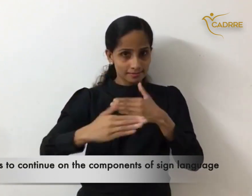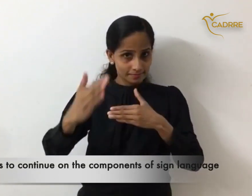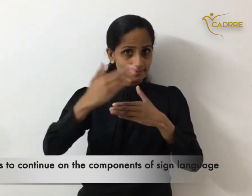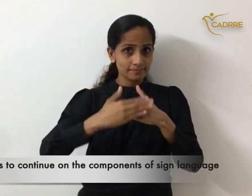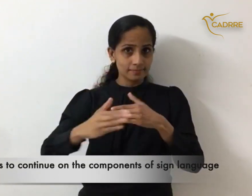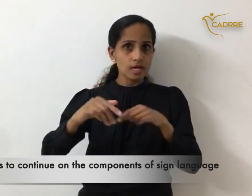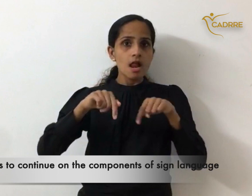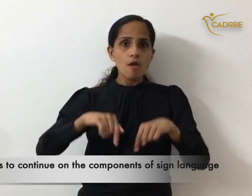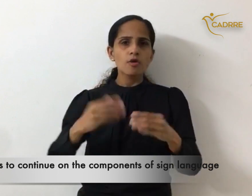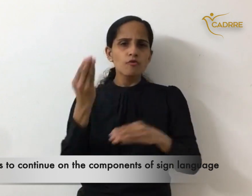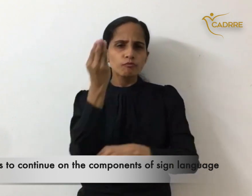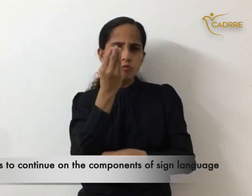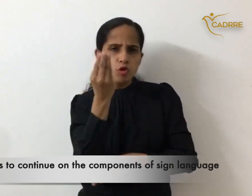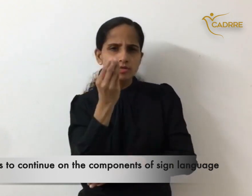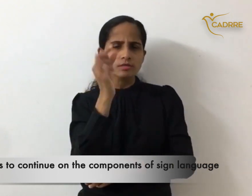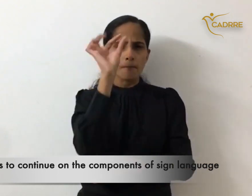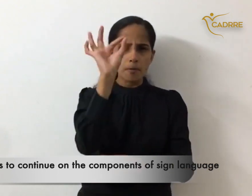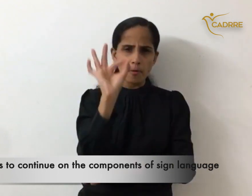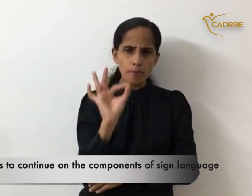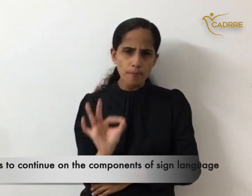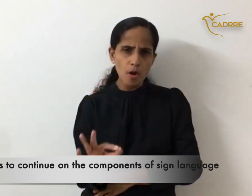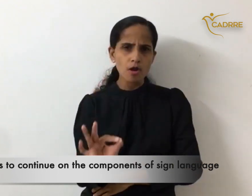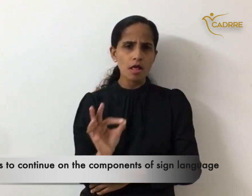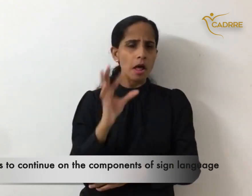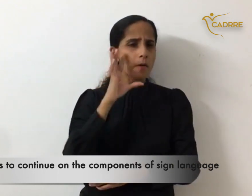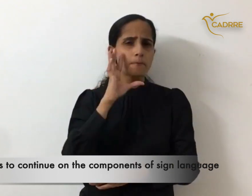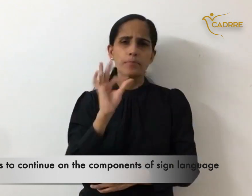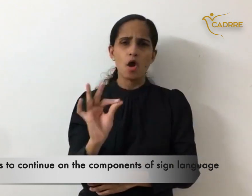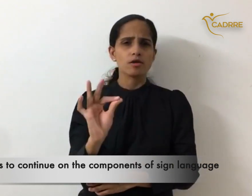the components of sign language.